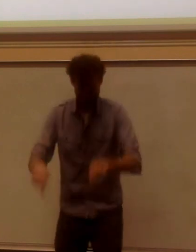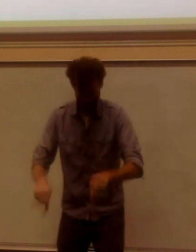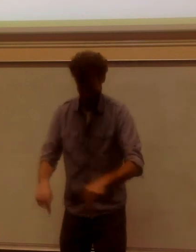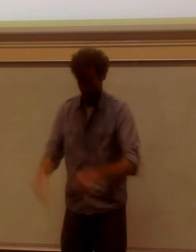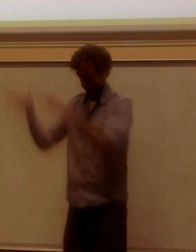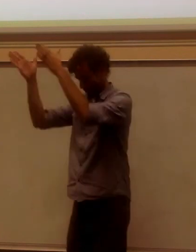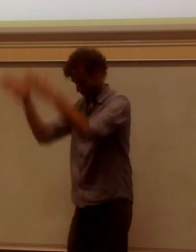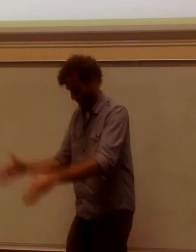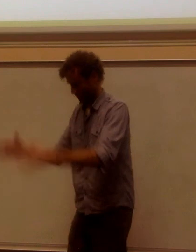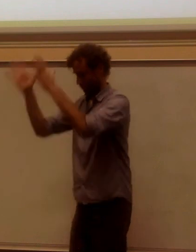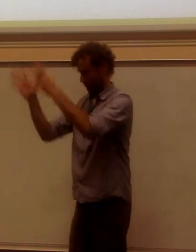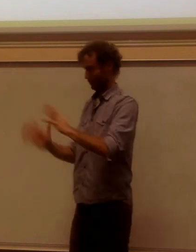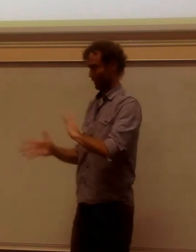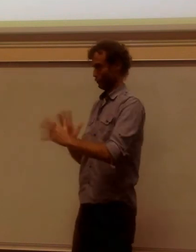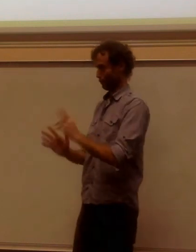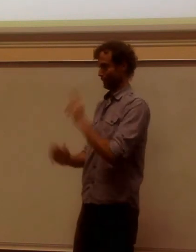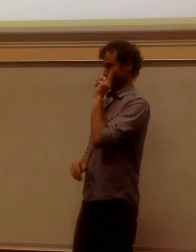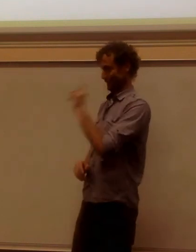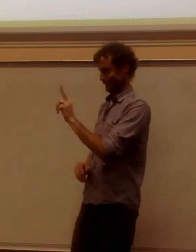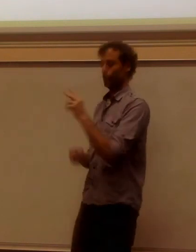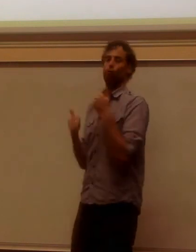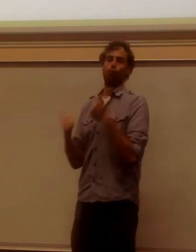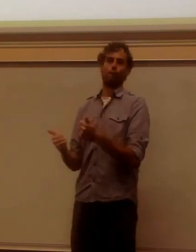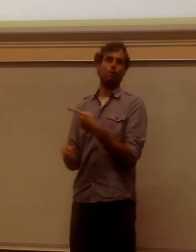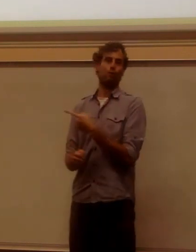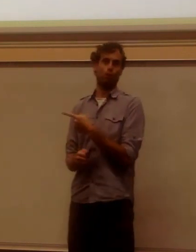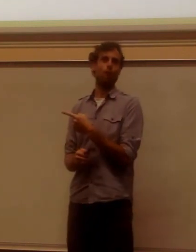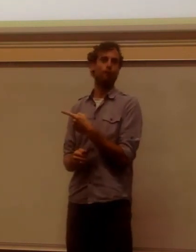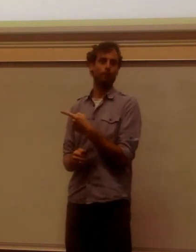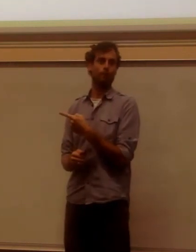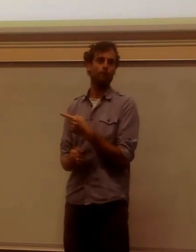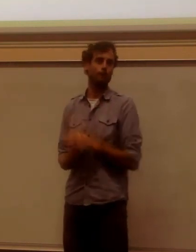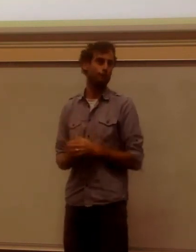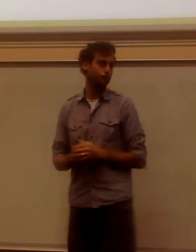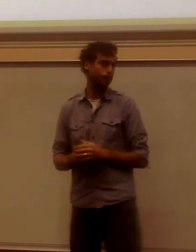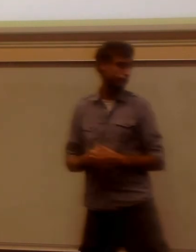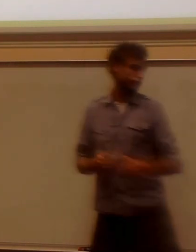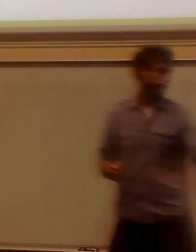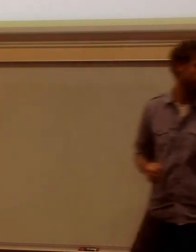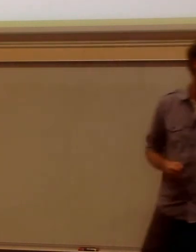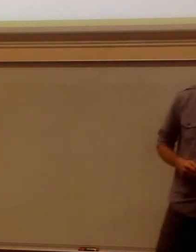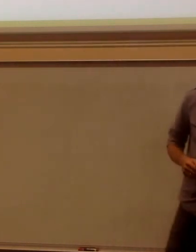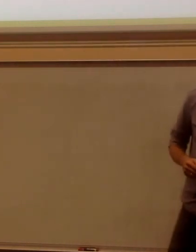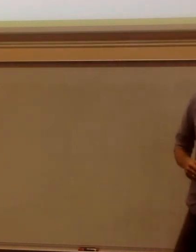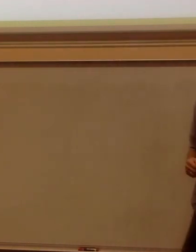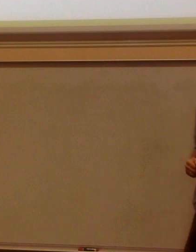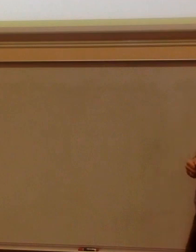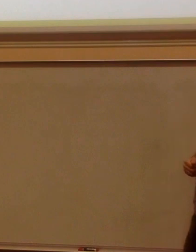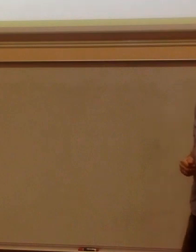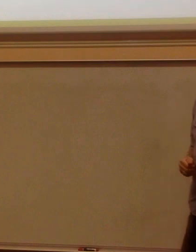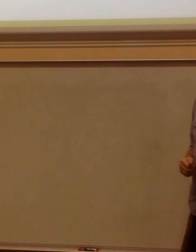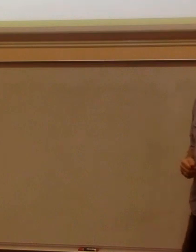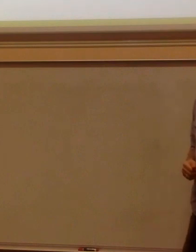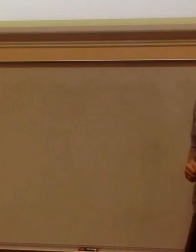And predominantly, all of these deaf people said that they would prefer to have an on-site, face-to-face interpreter over and above video